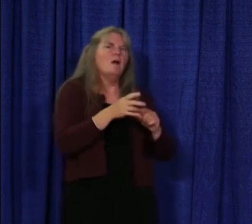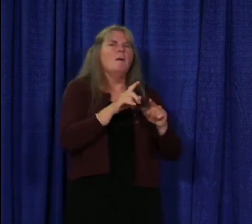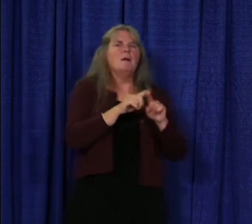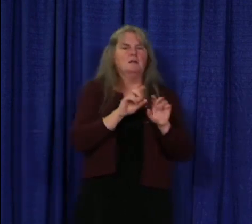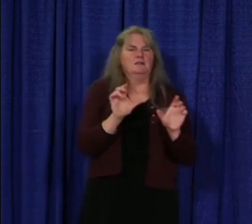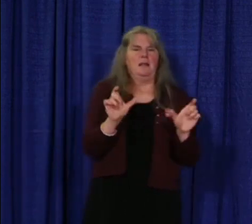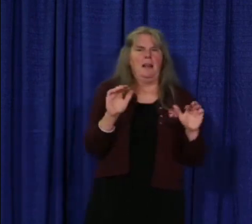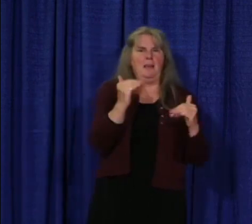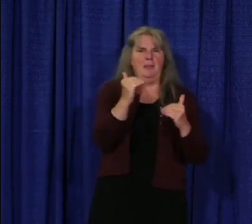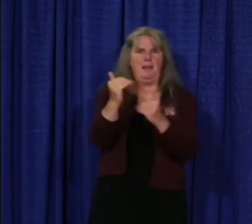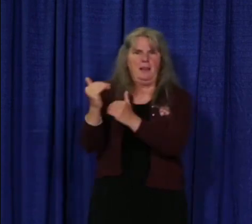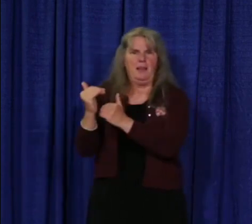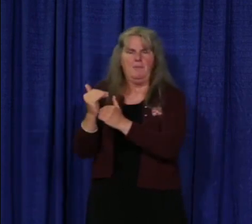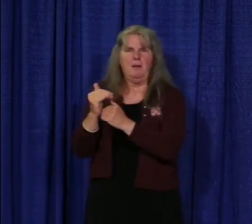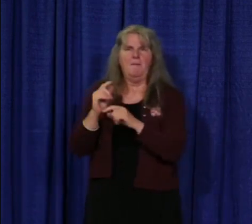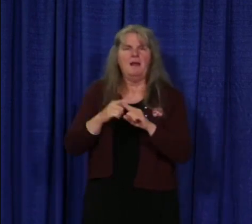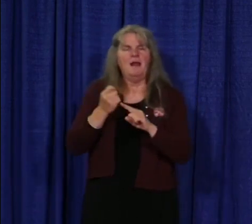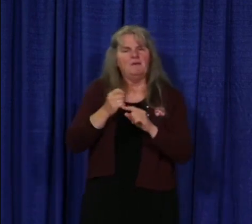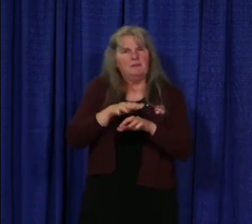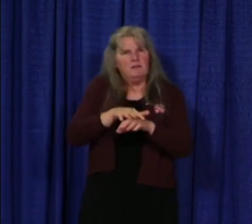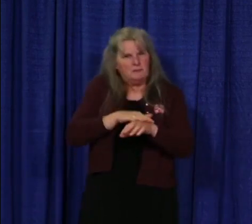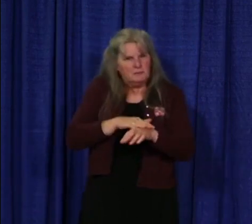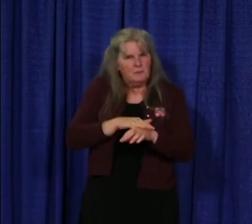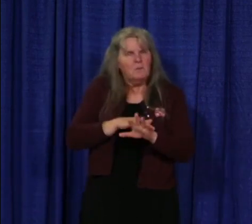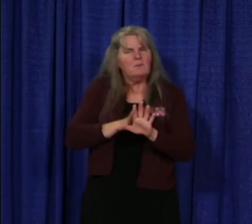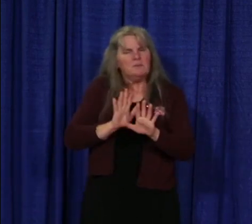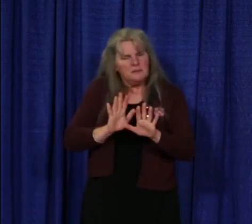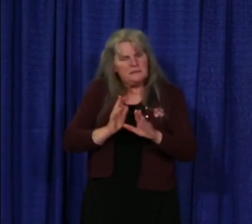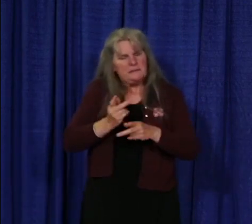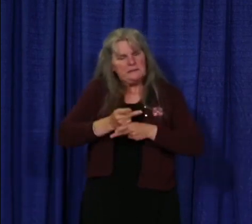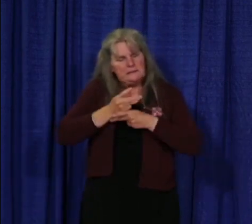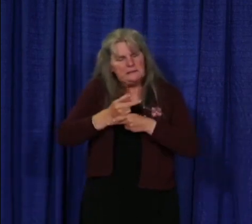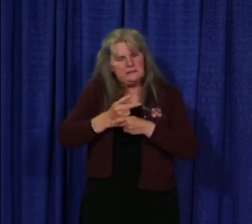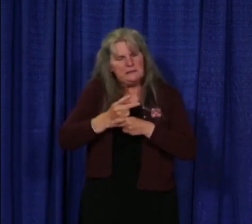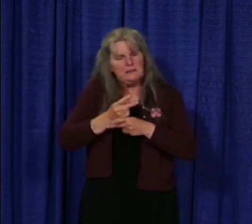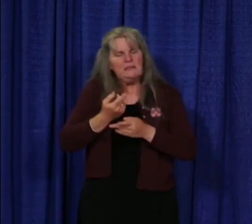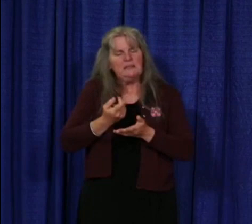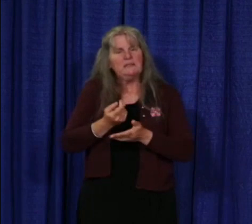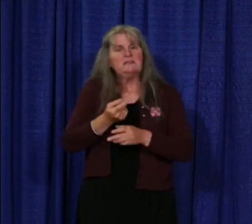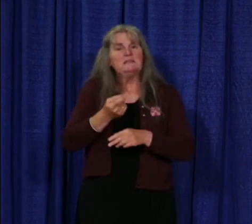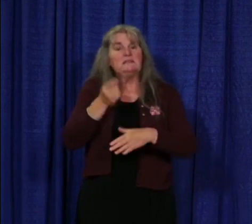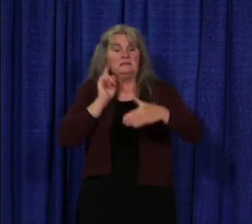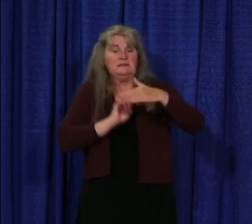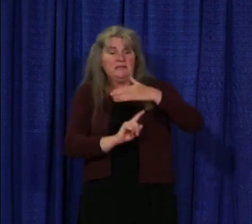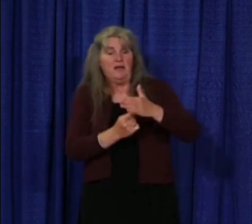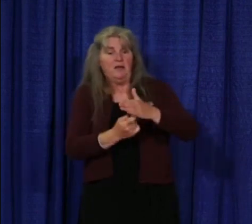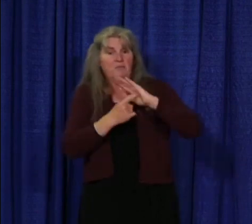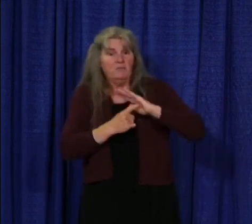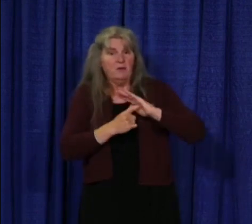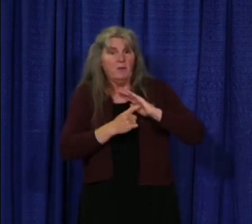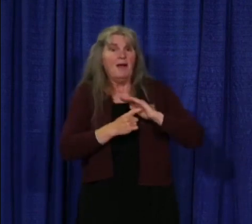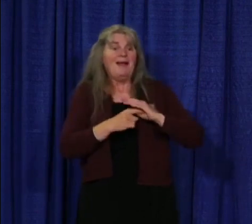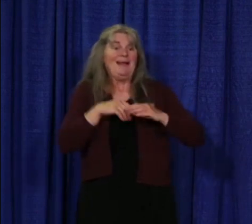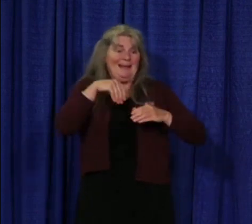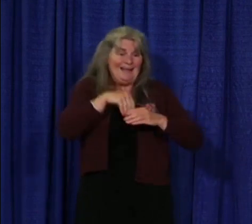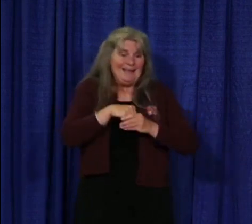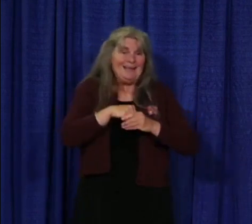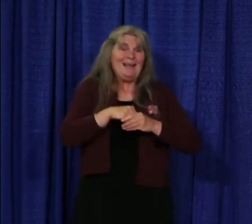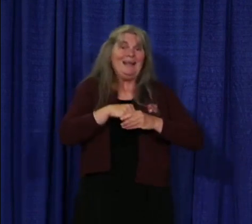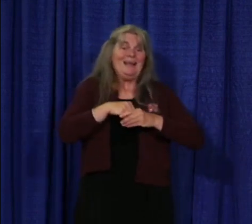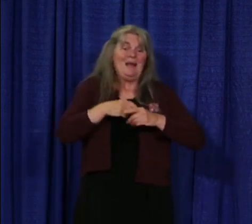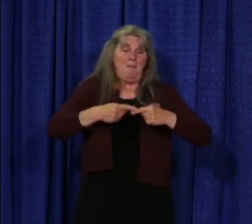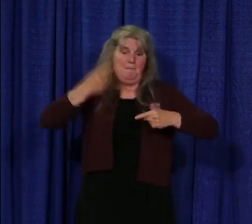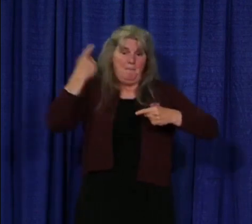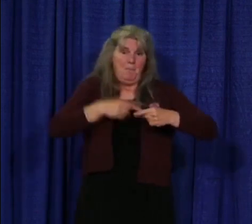order. We need to move slowly towards a point where self-isolation is not mandated at the borders upon entry,